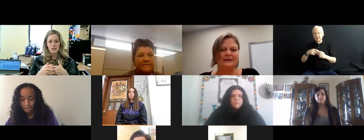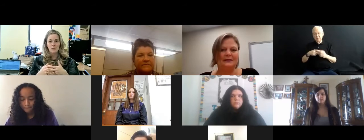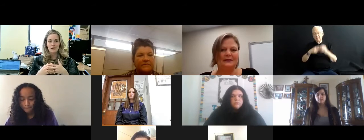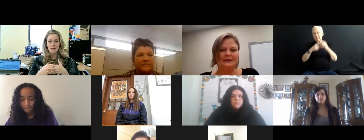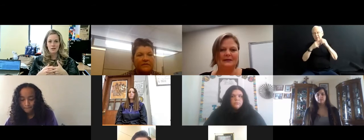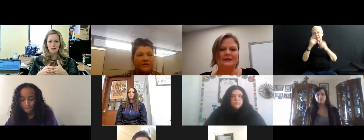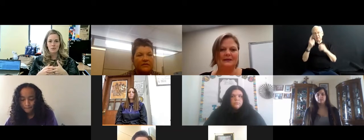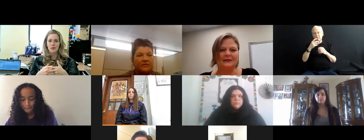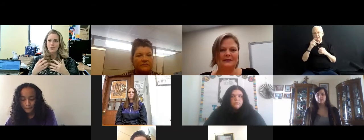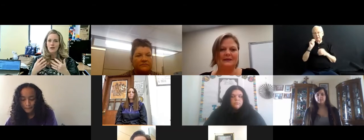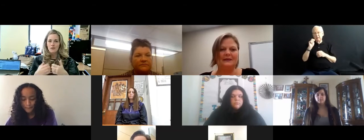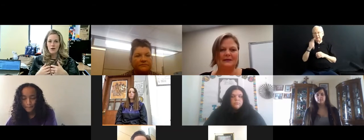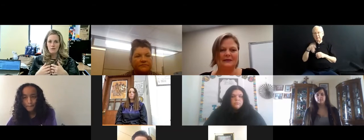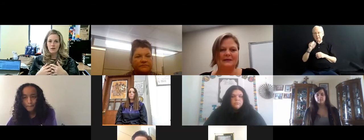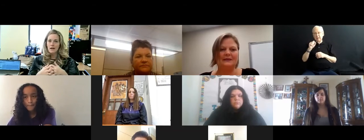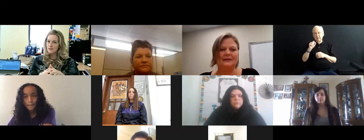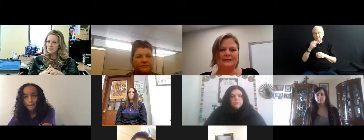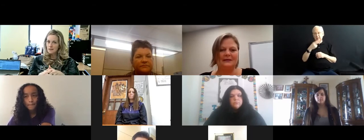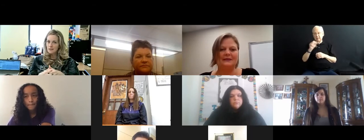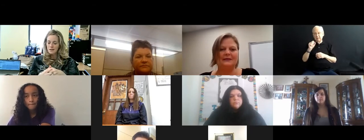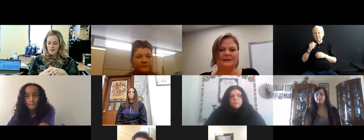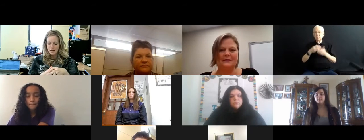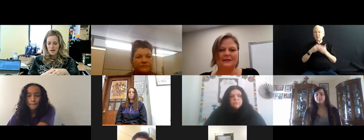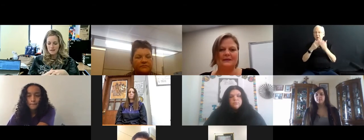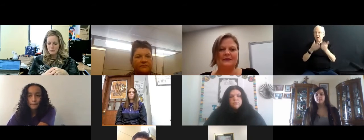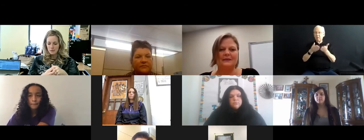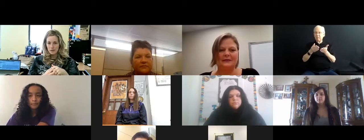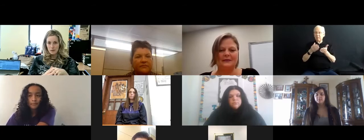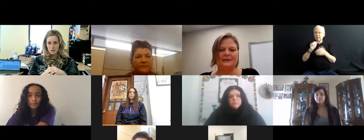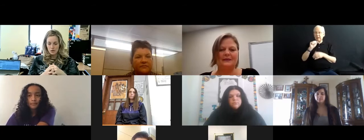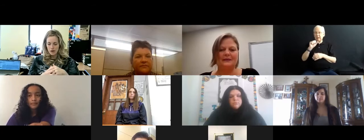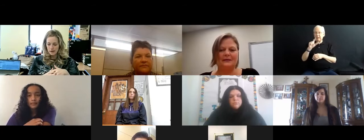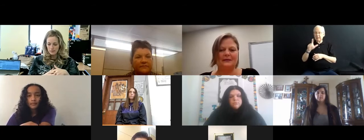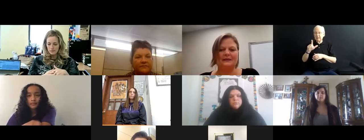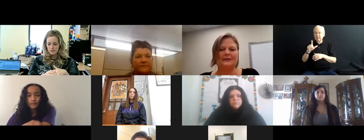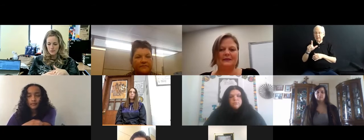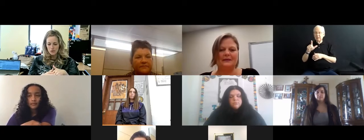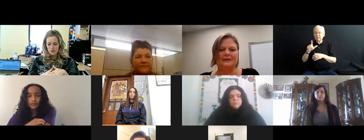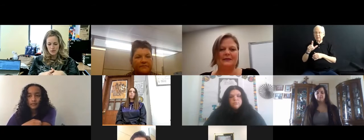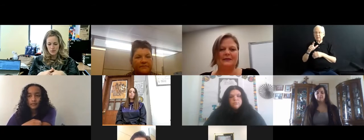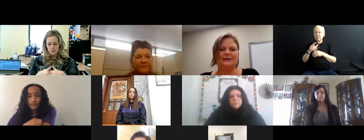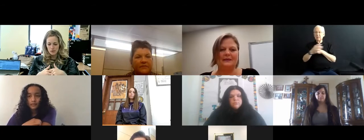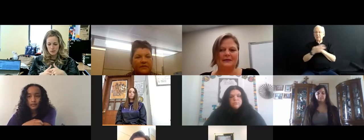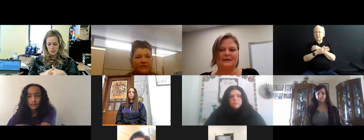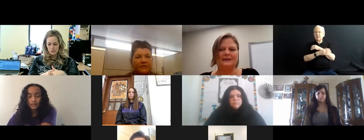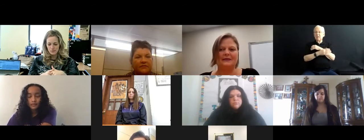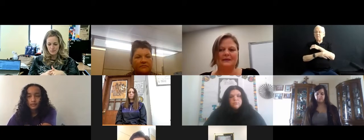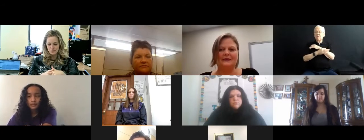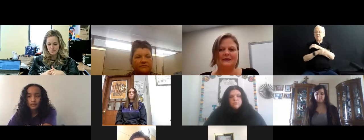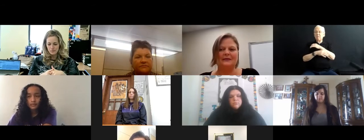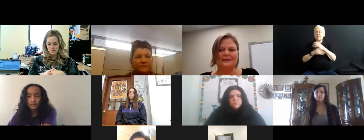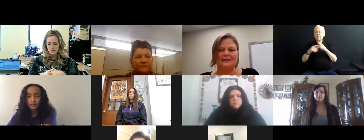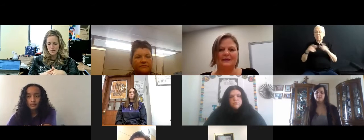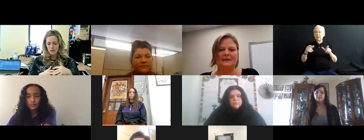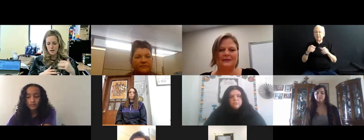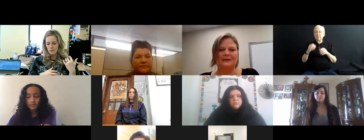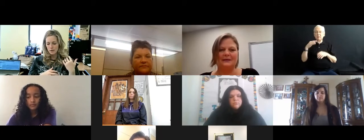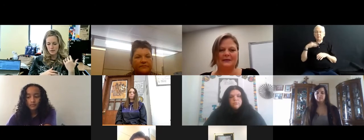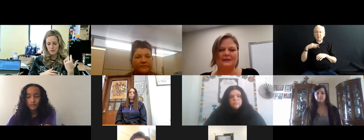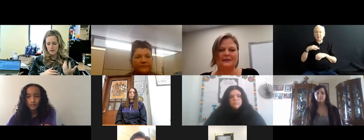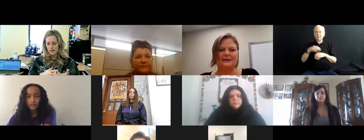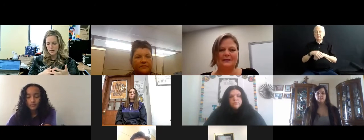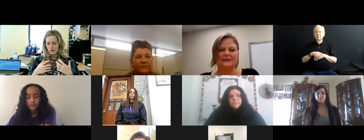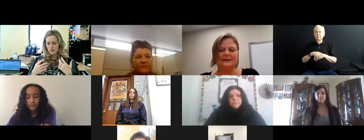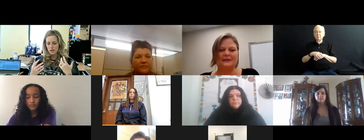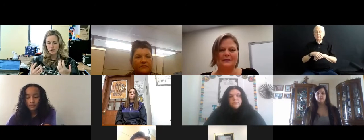the only TPS high school to offer ASL as a foreign language credit. So that's always really cool. We